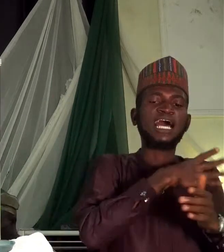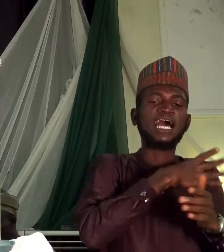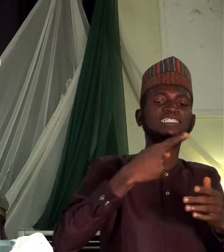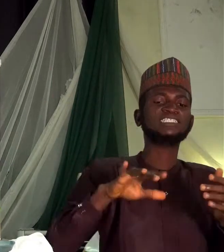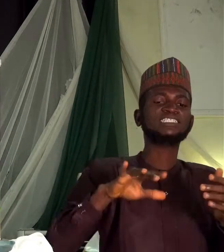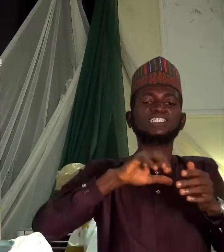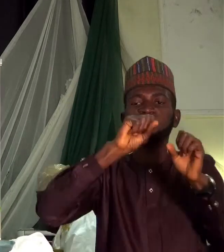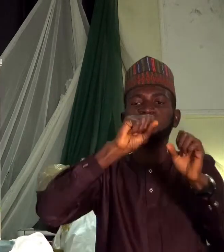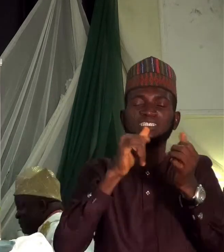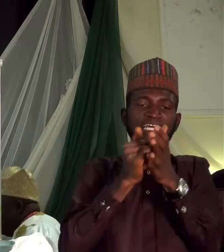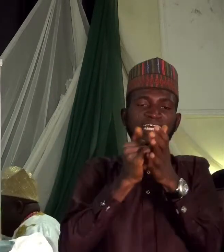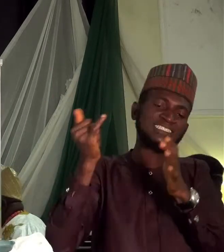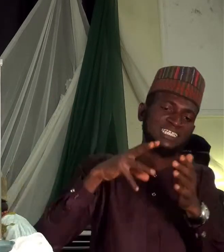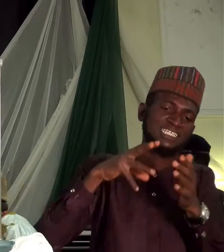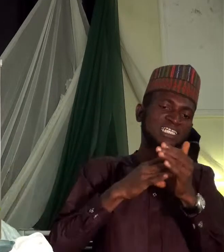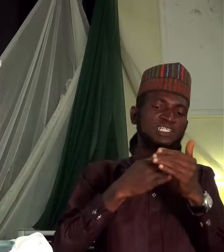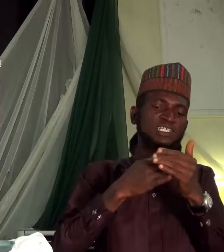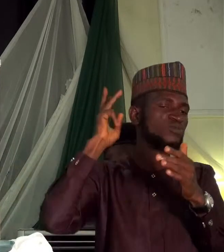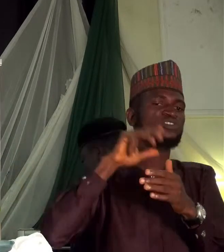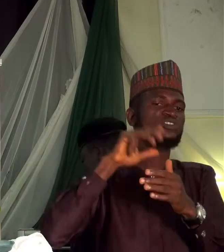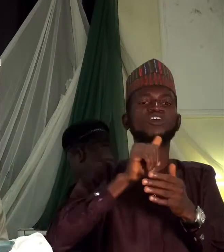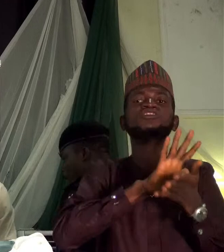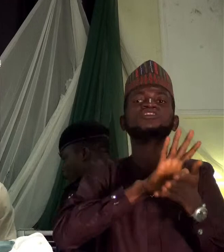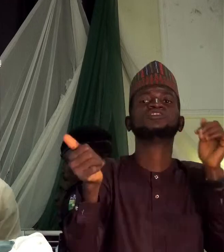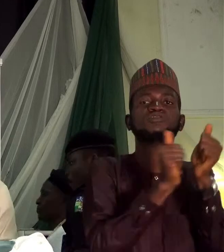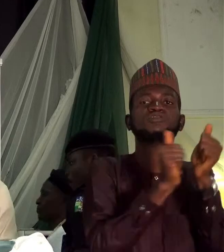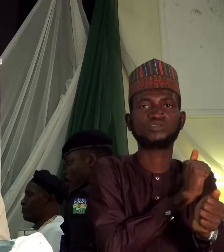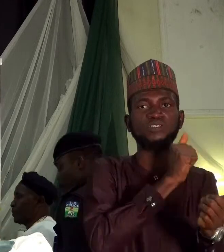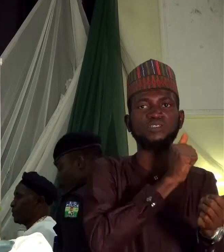lori e ba n ba won baba mi sami